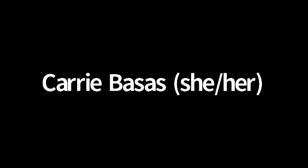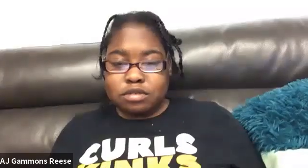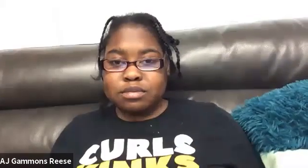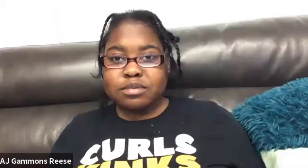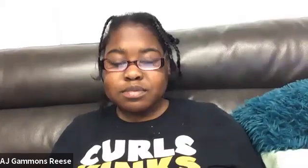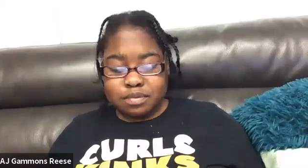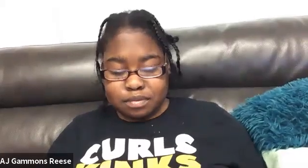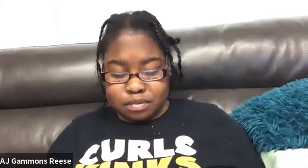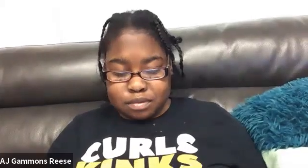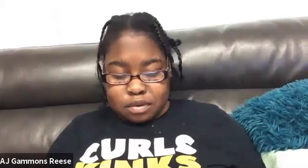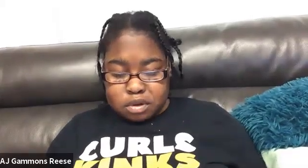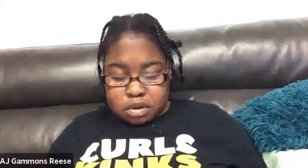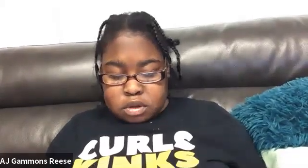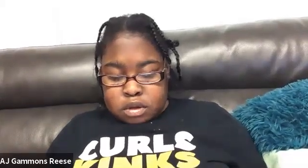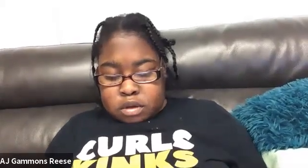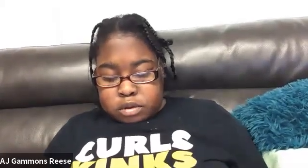Yes.